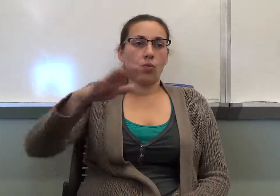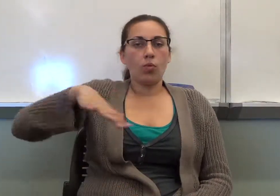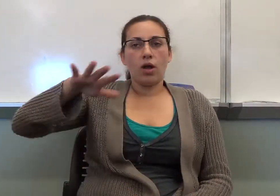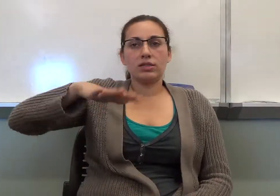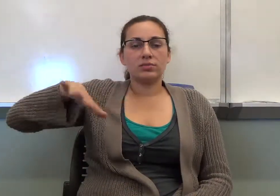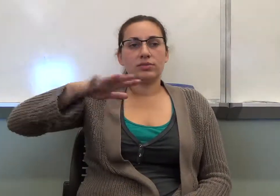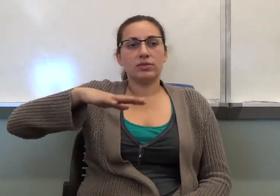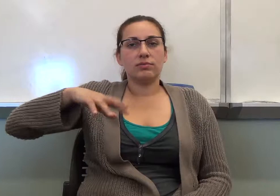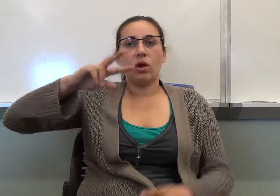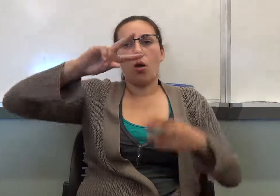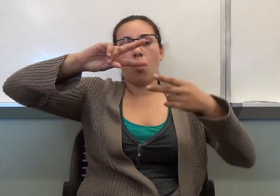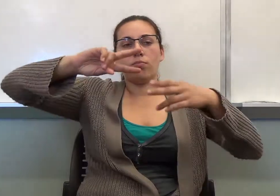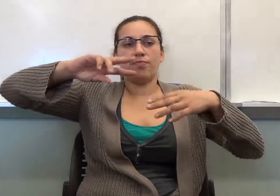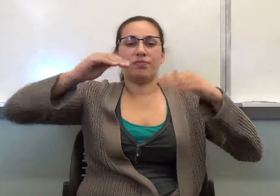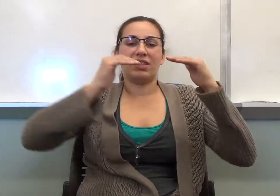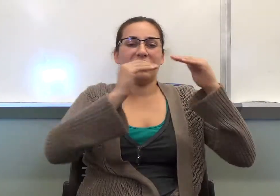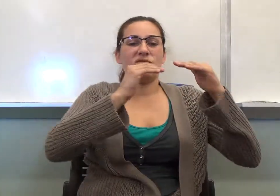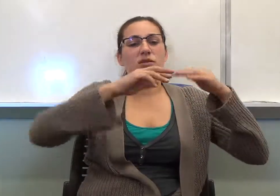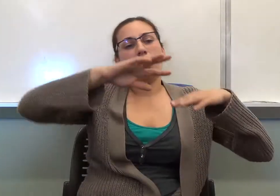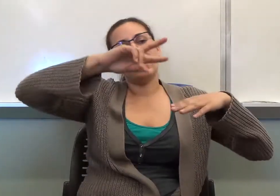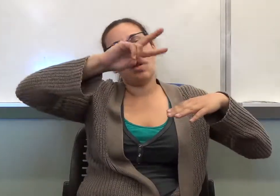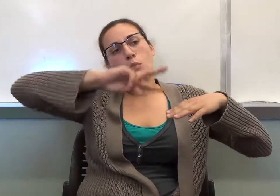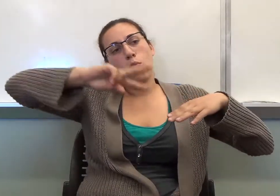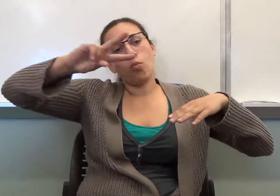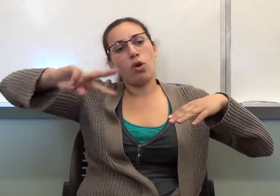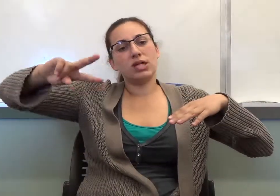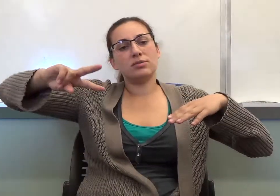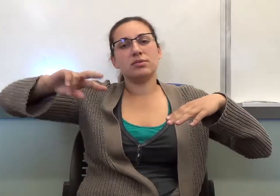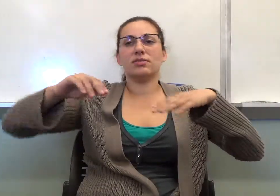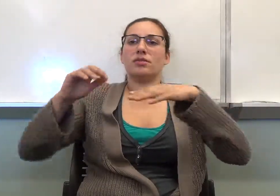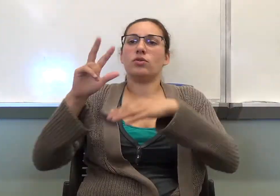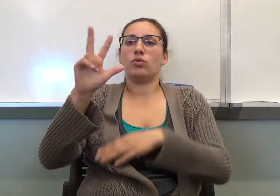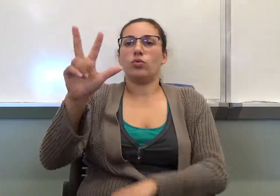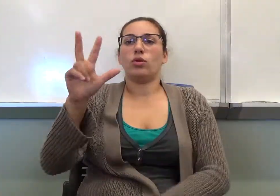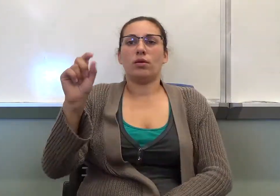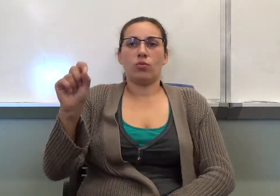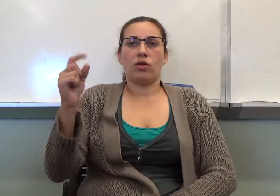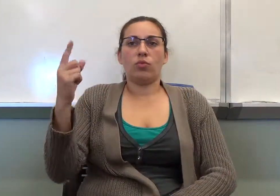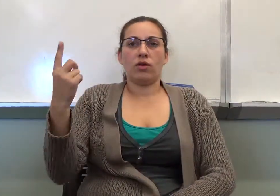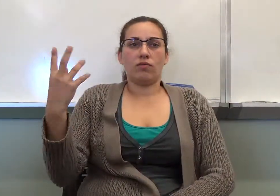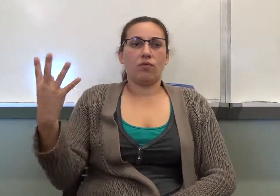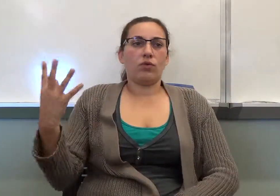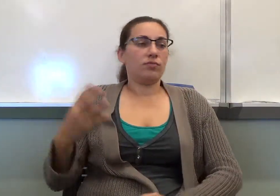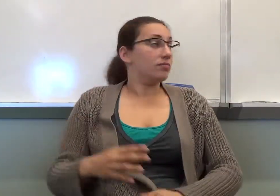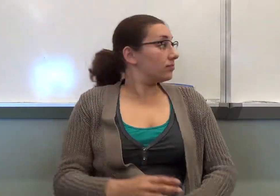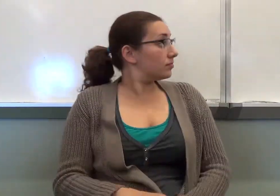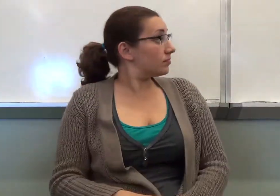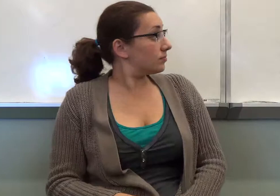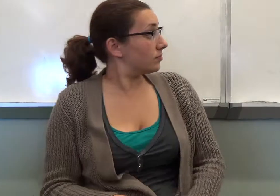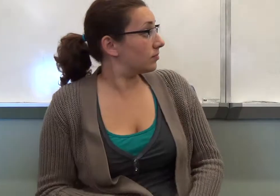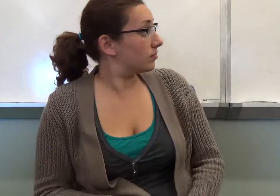3.14. If you wanted to actually put it in, I think your book writes it for you there on page